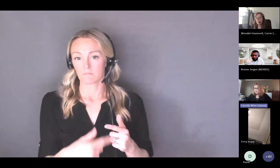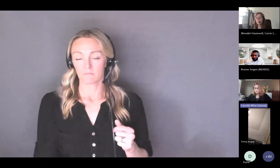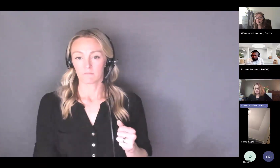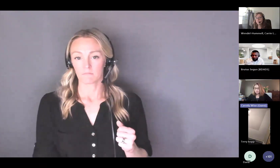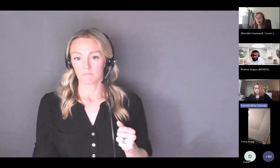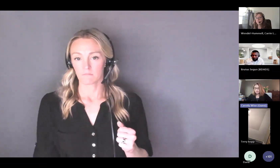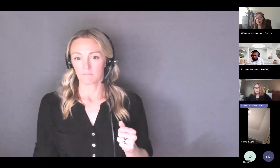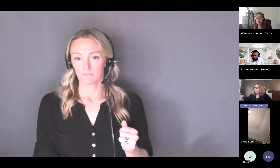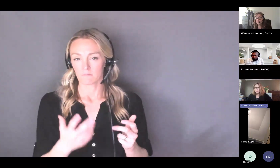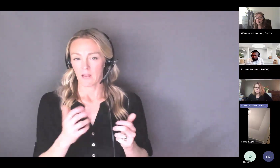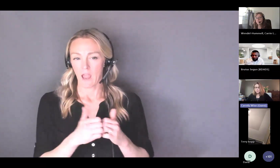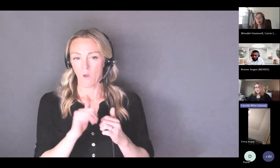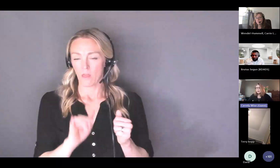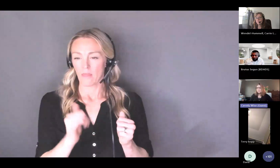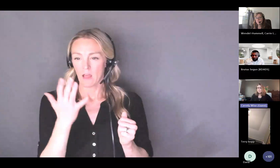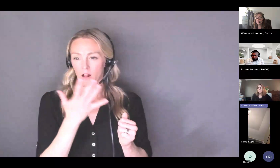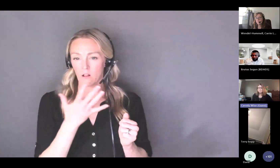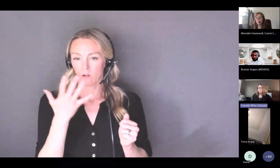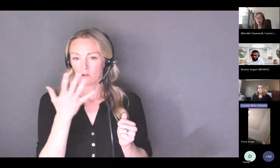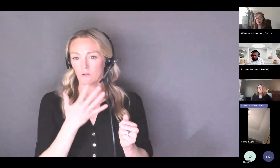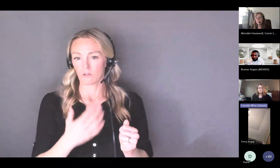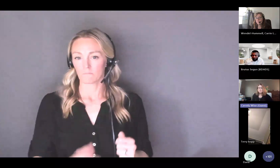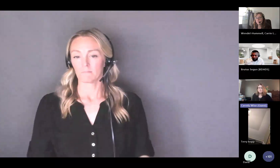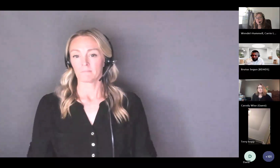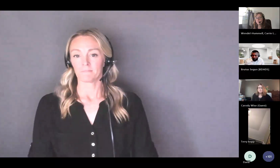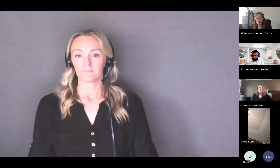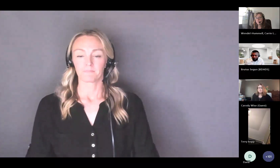how will that look? Like